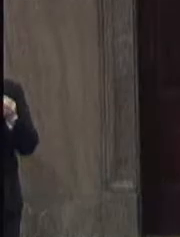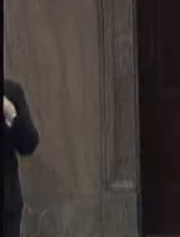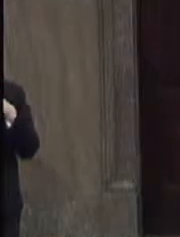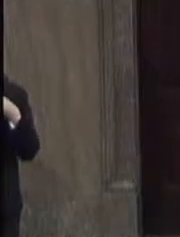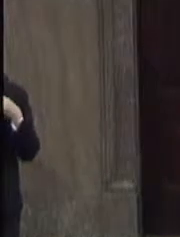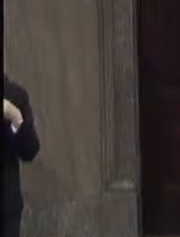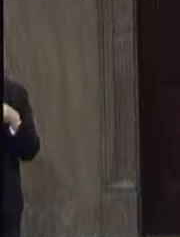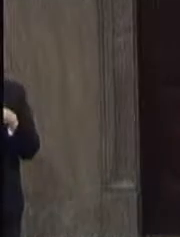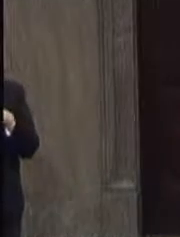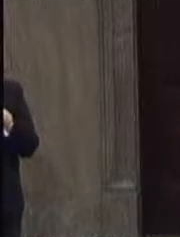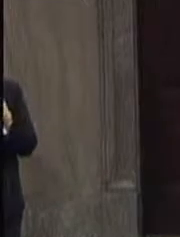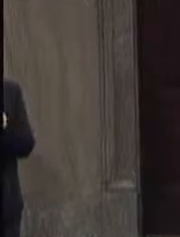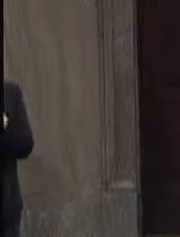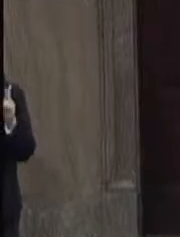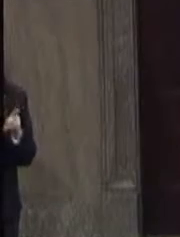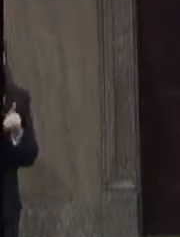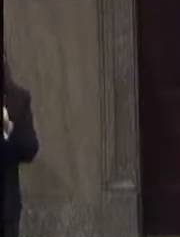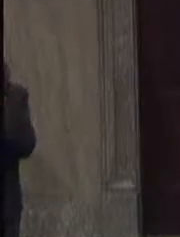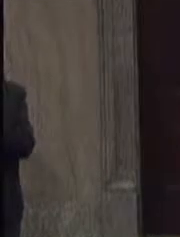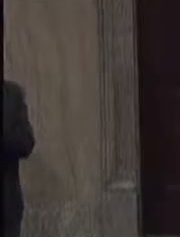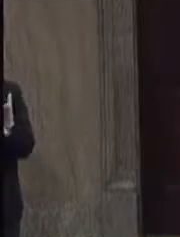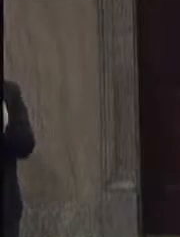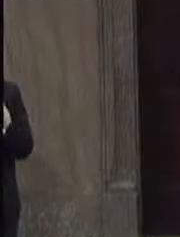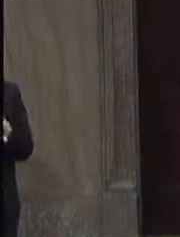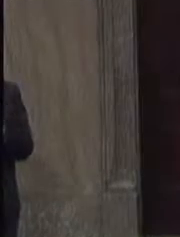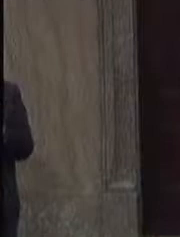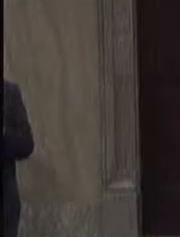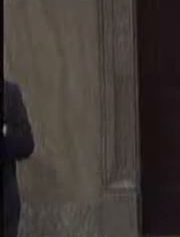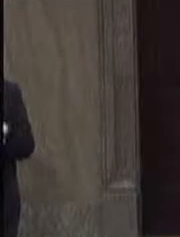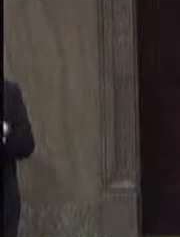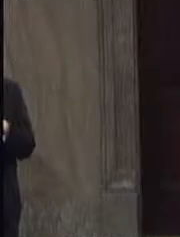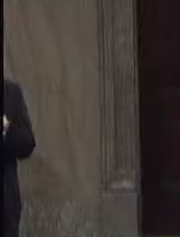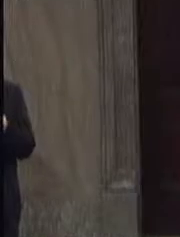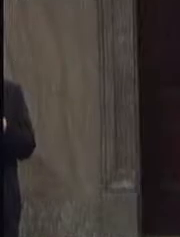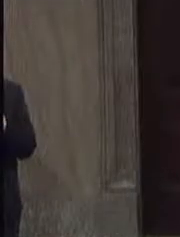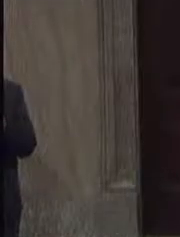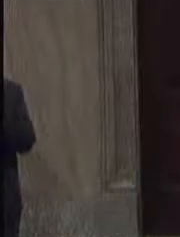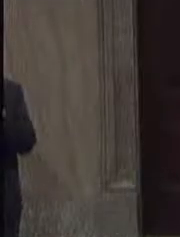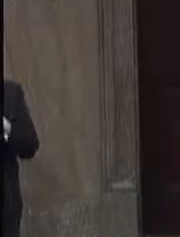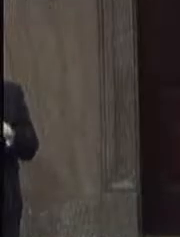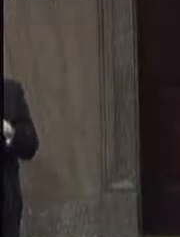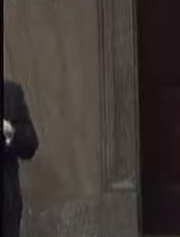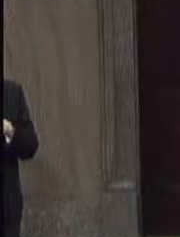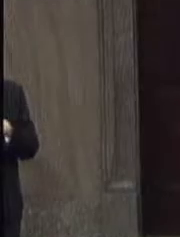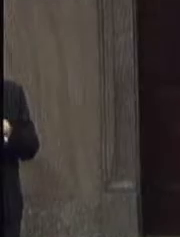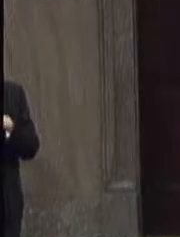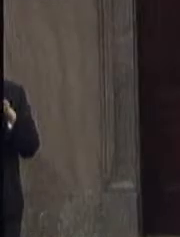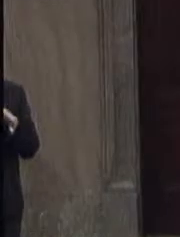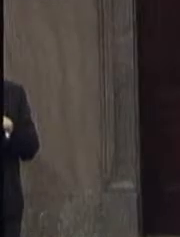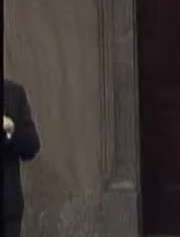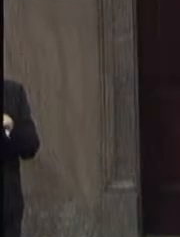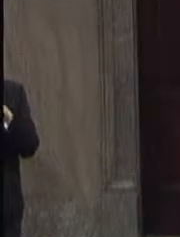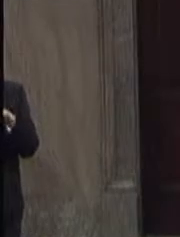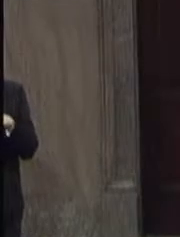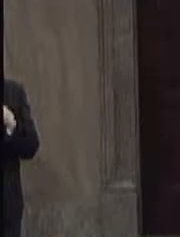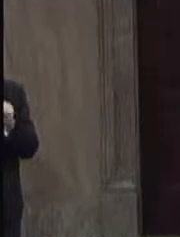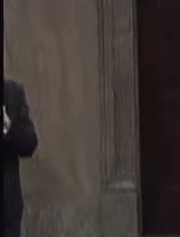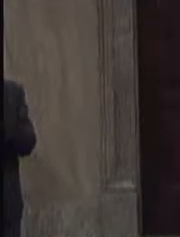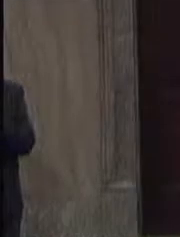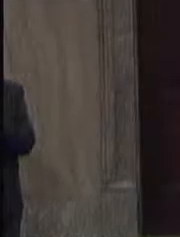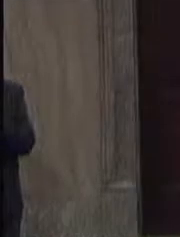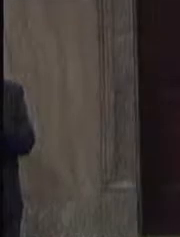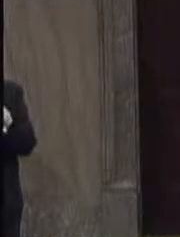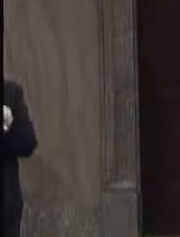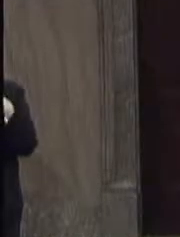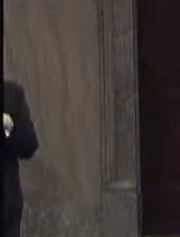letter to who the new person has been assigned to them. 3 supervisors at Step by Step, myself included, are trying to help with this crisis